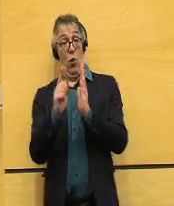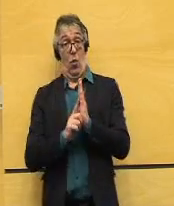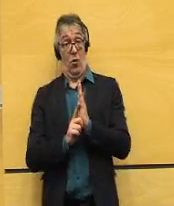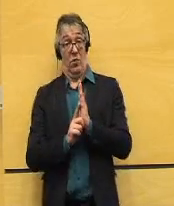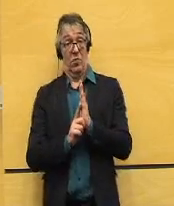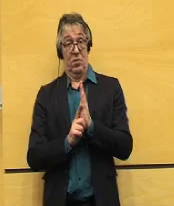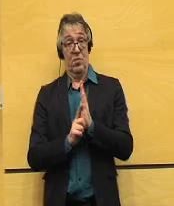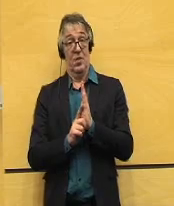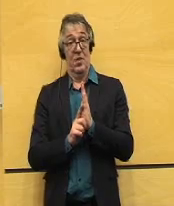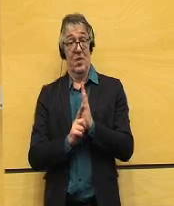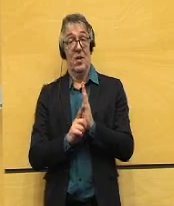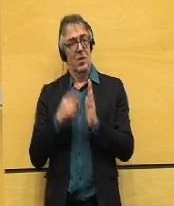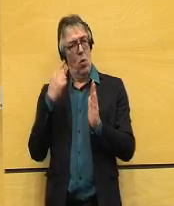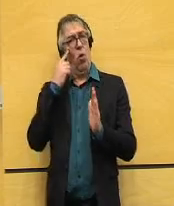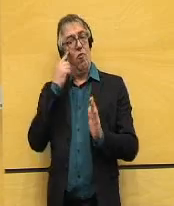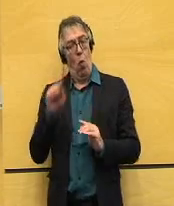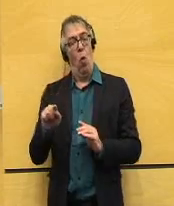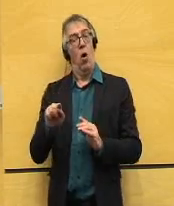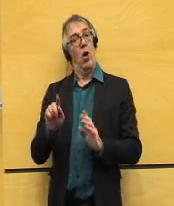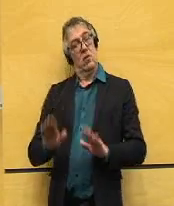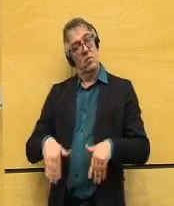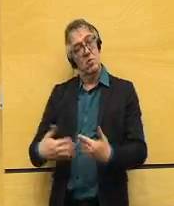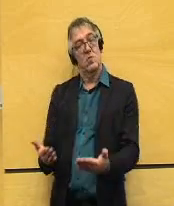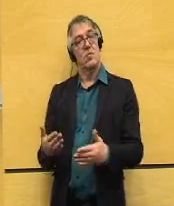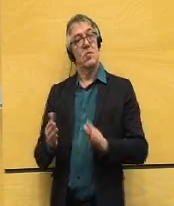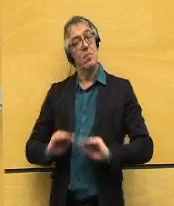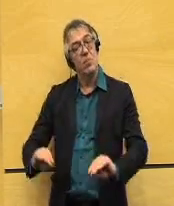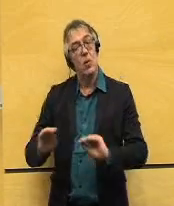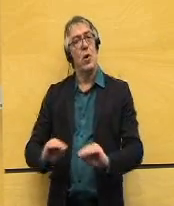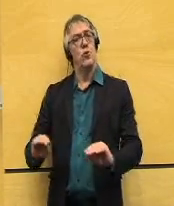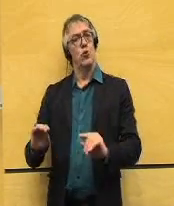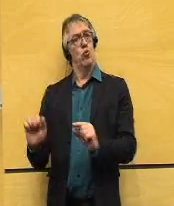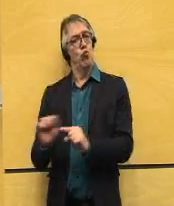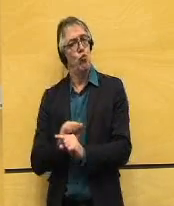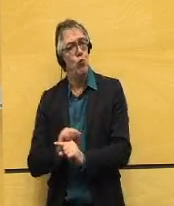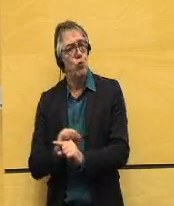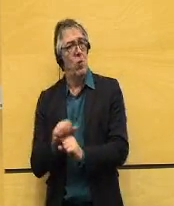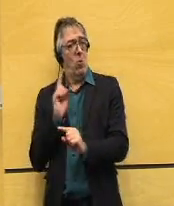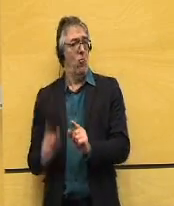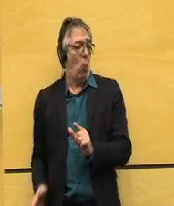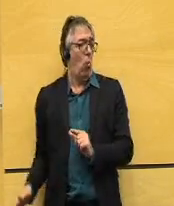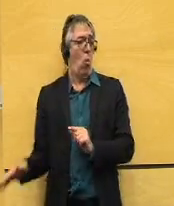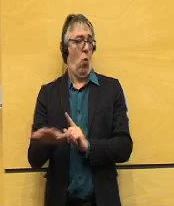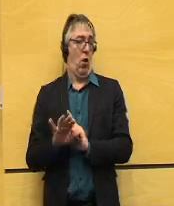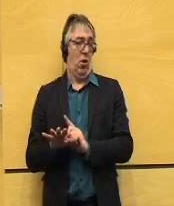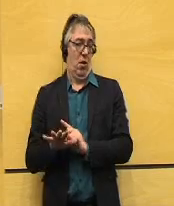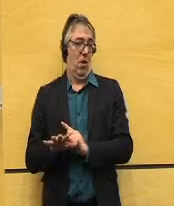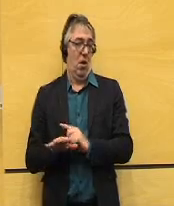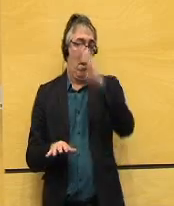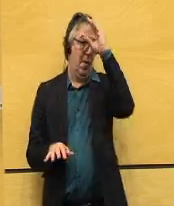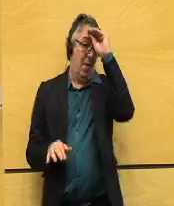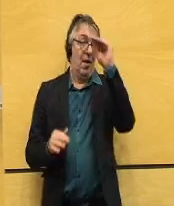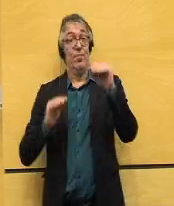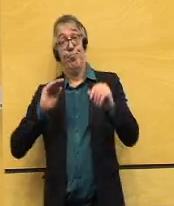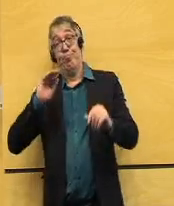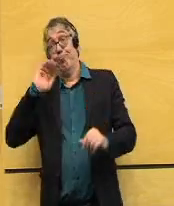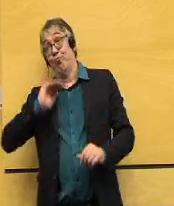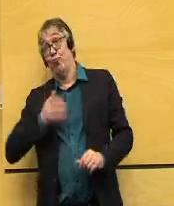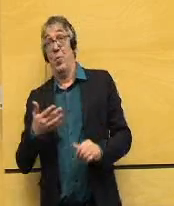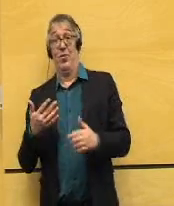training for our persons with disabilities. And of course, including women and girls with